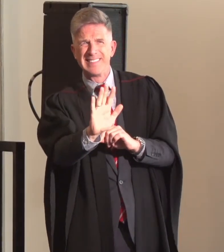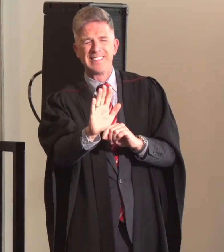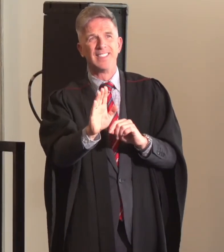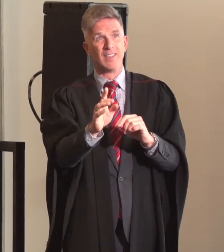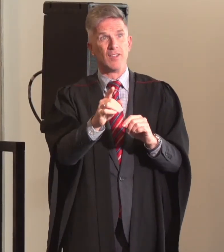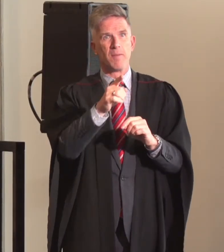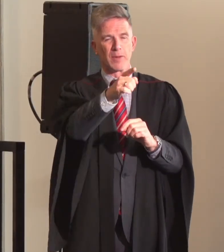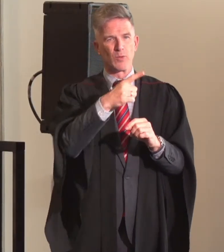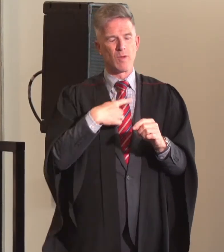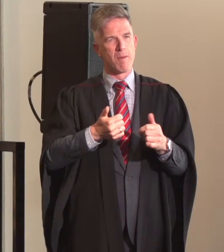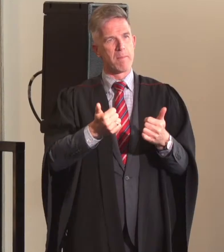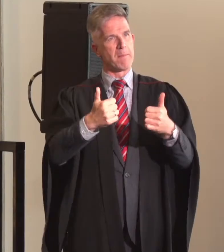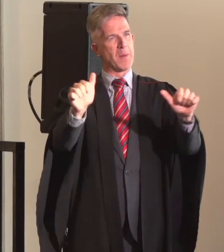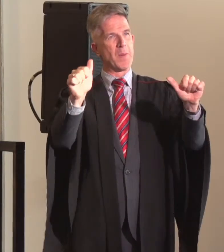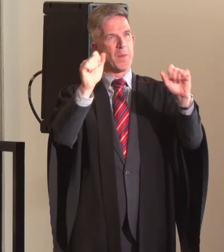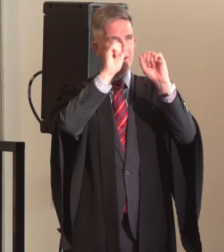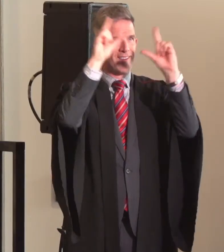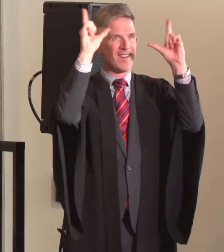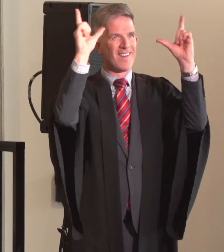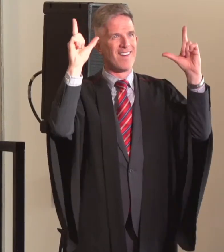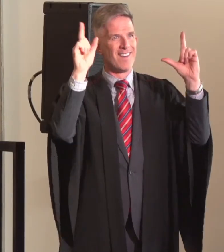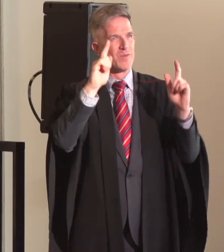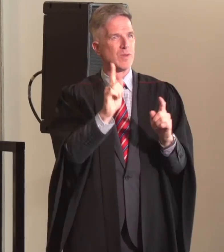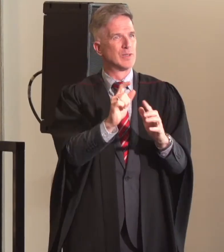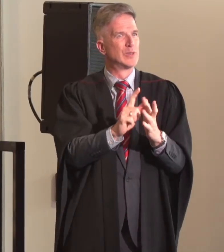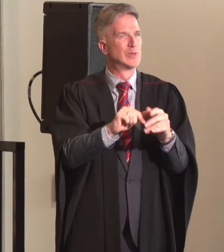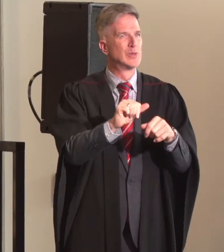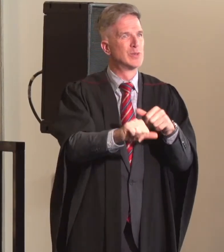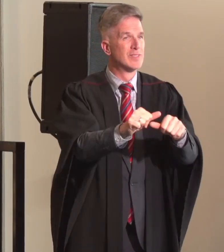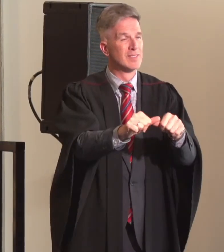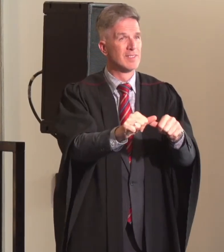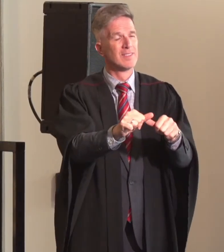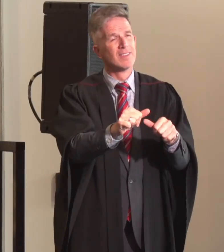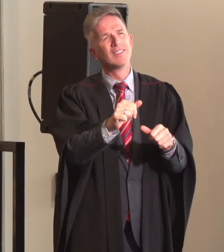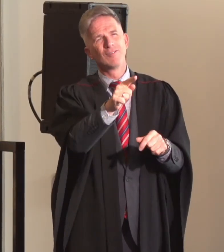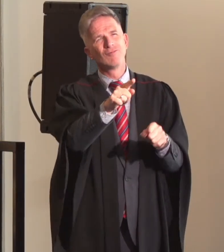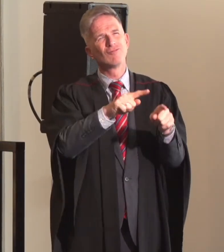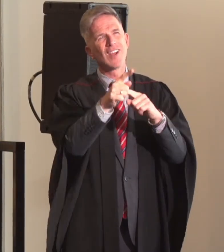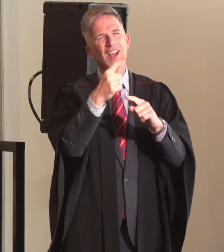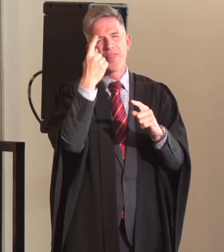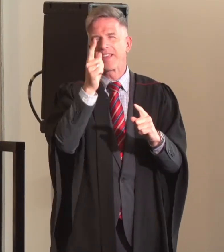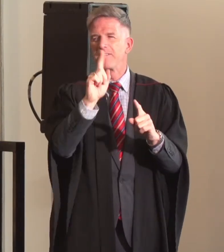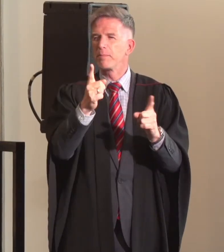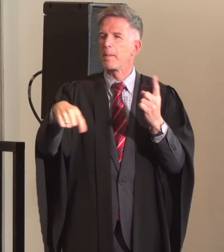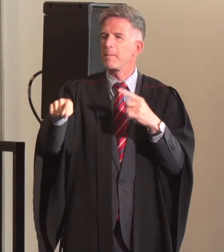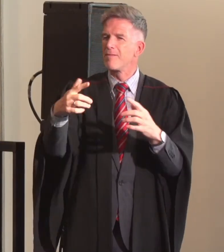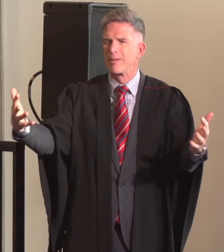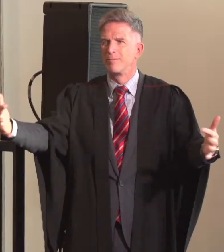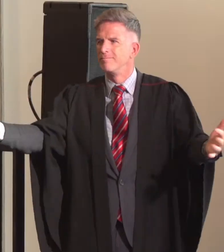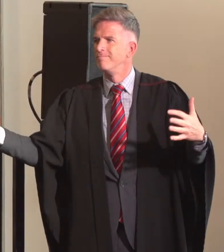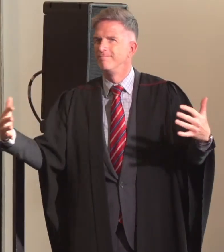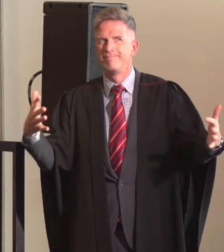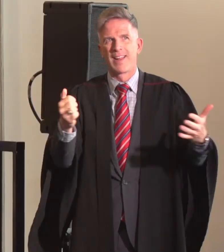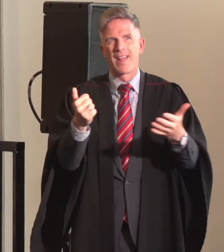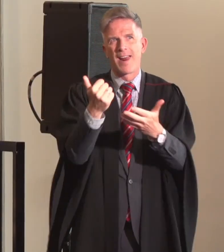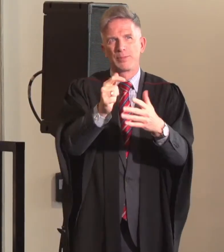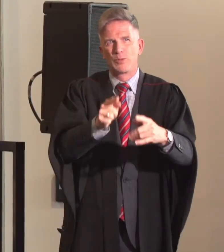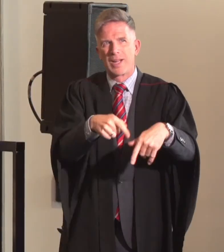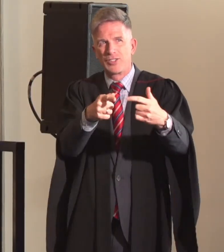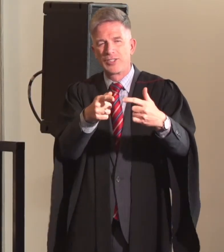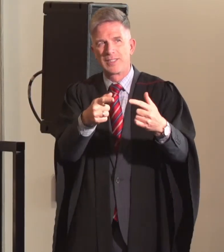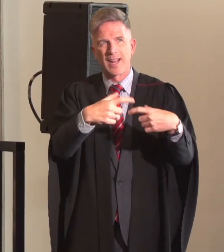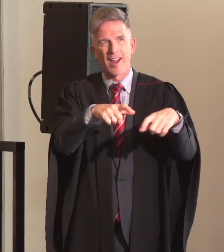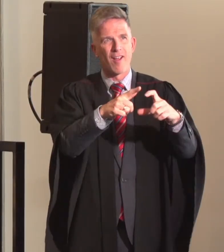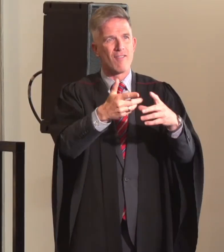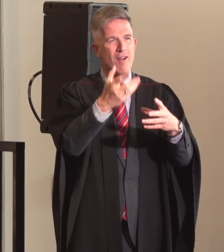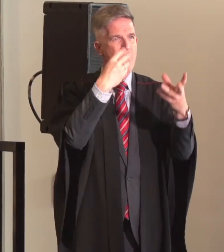unexpected breakthroughs. Surround yourself with people who understand your vision and your challenge to evolve. Keep learning, keep